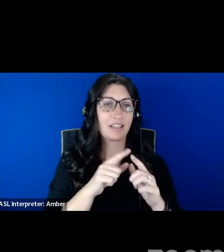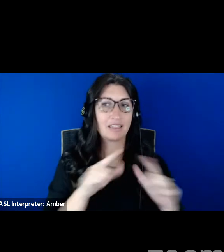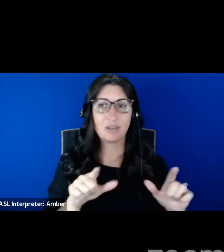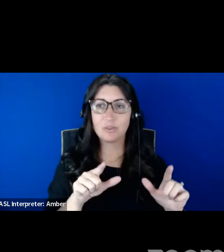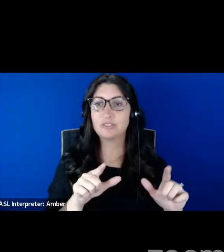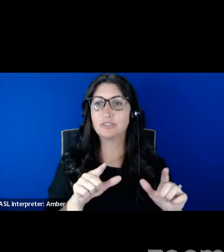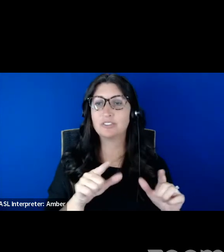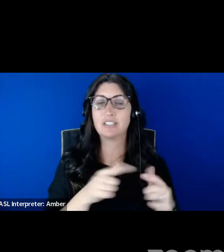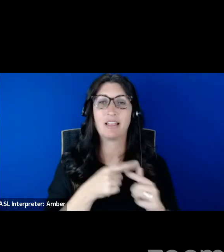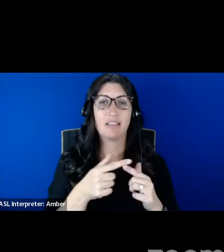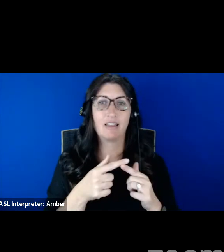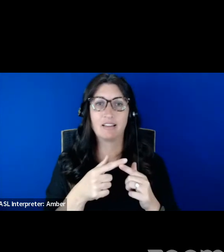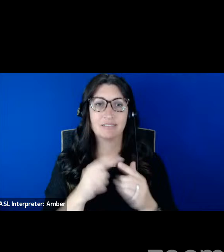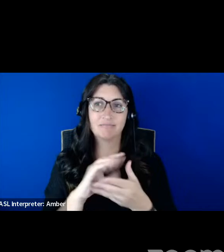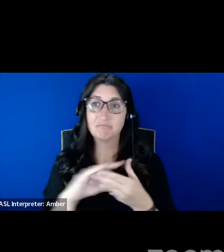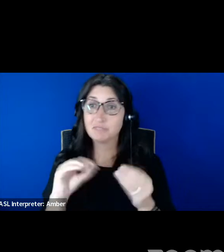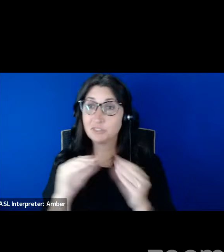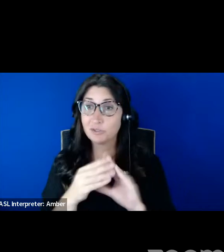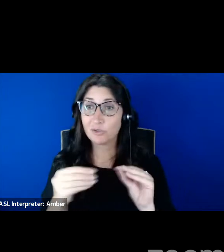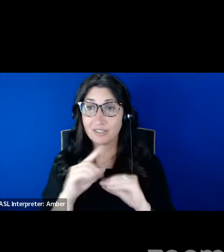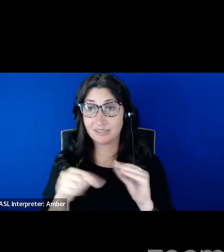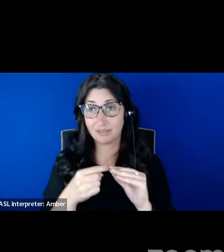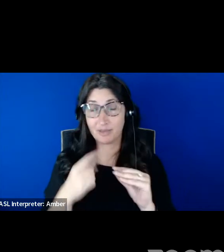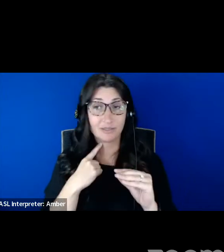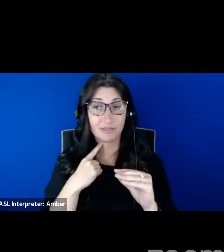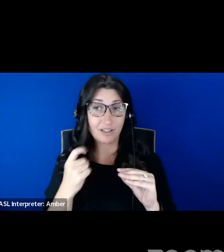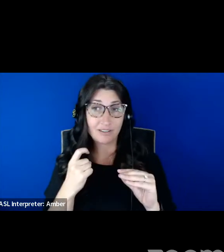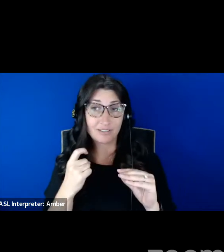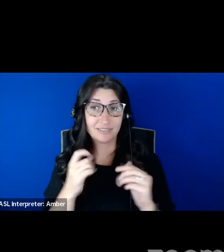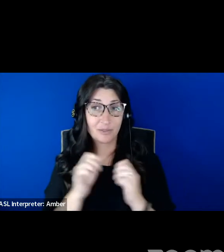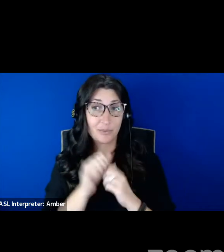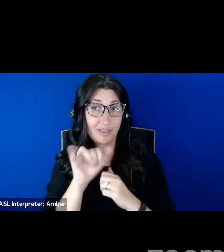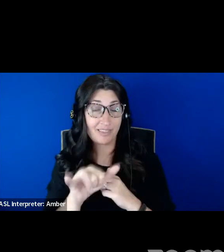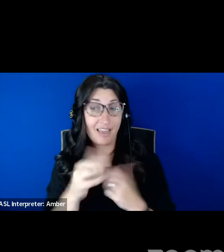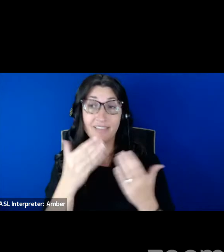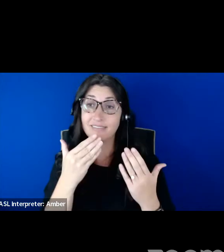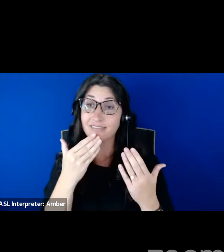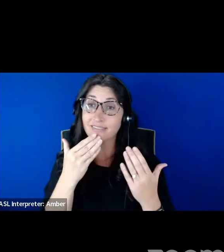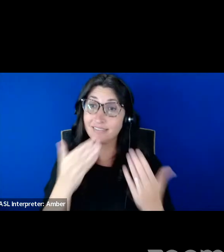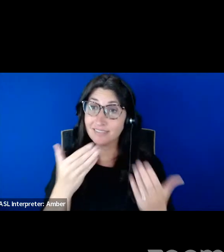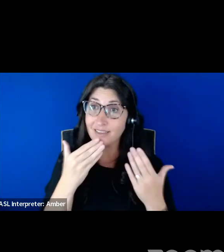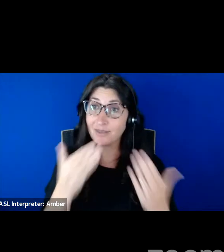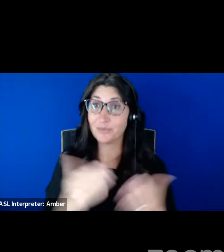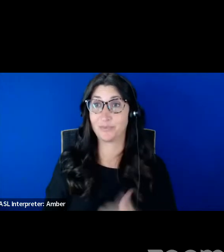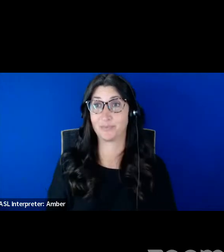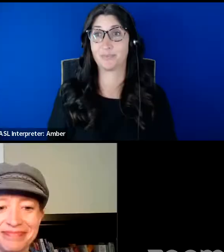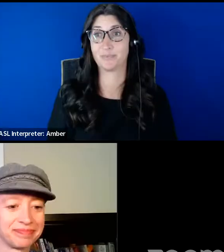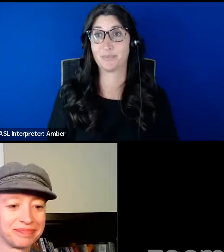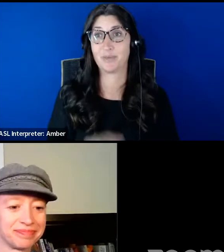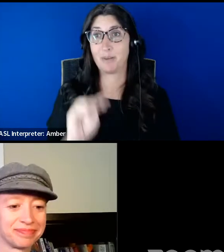the stories about Tongan. With that, thank you. Maloa pito.